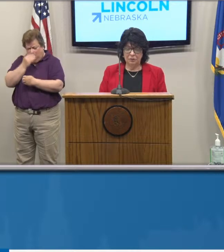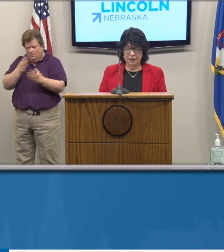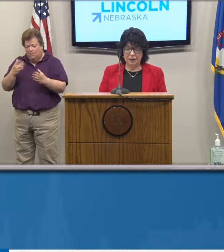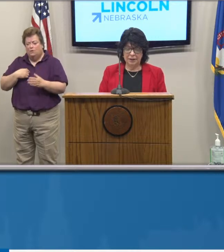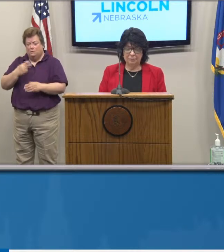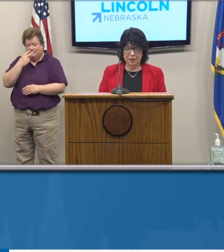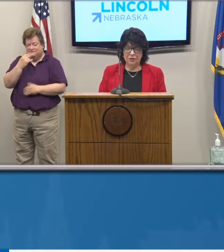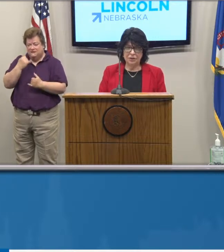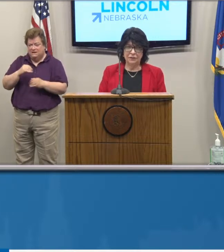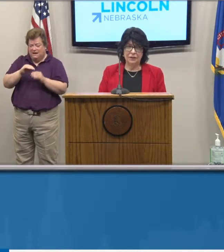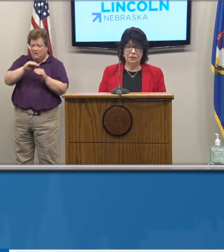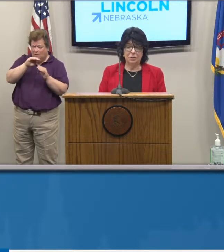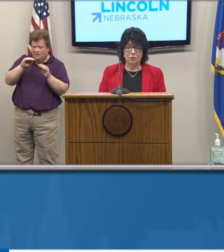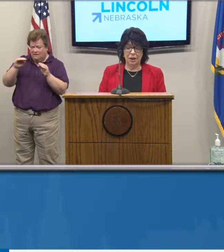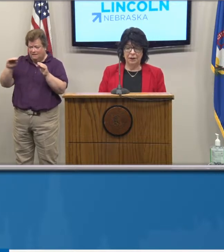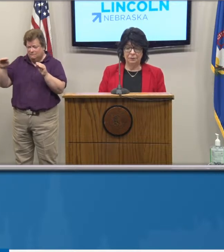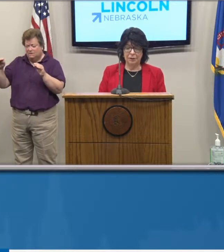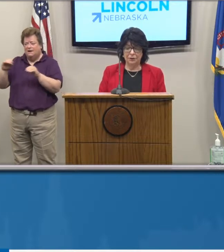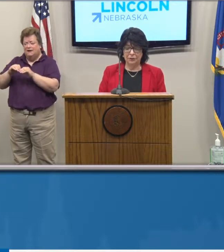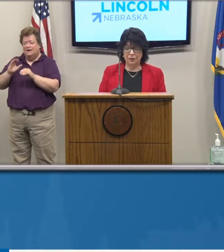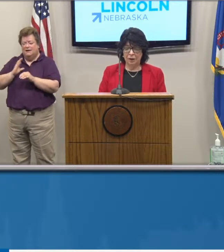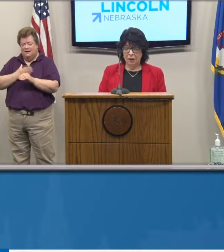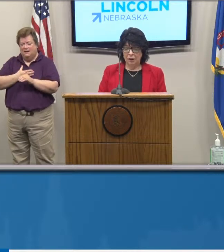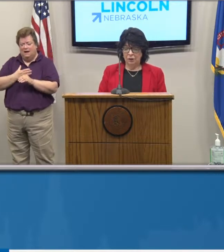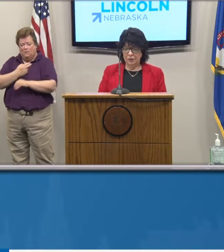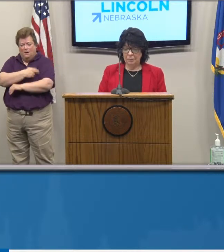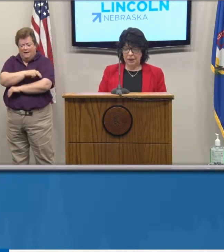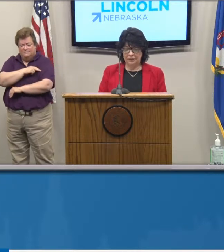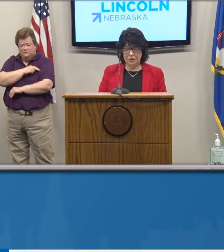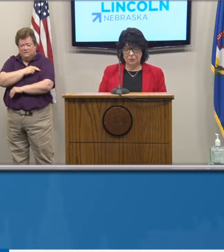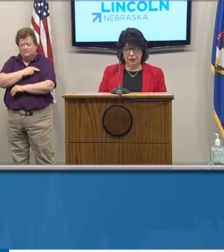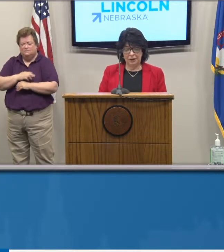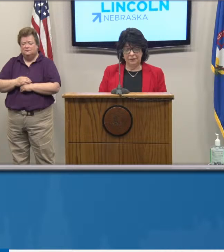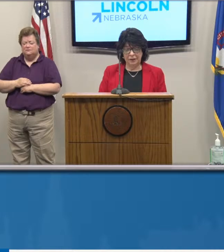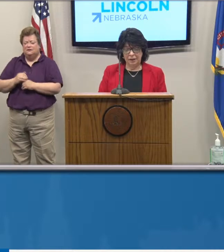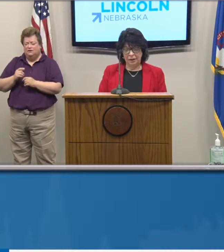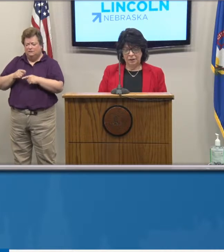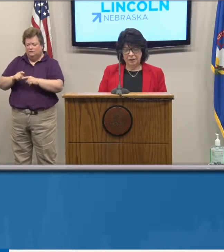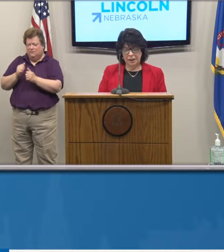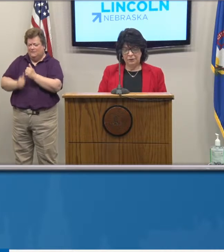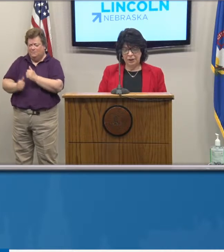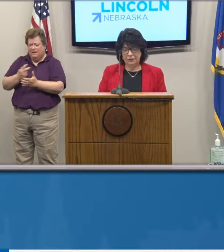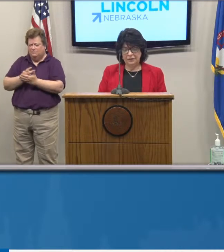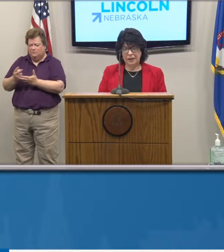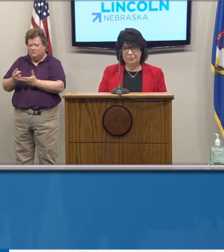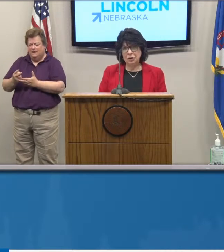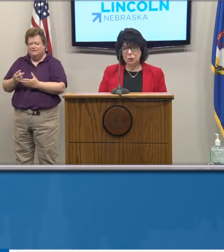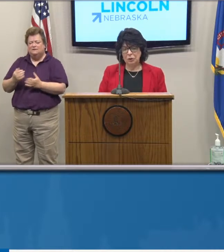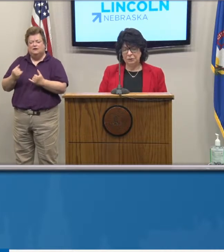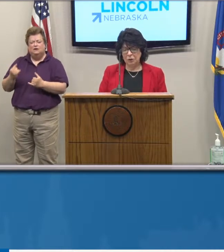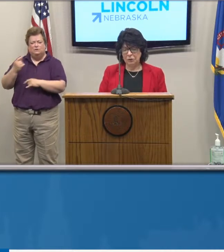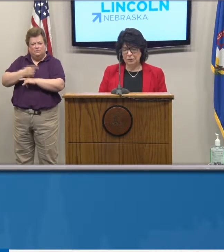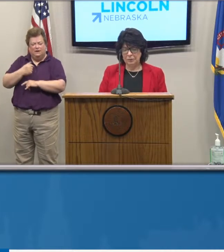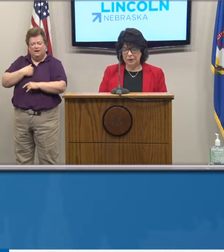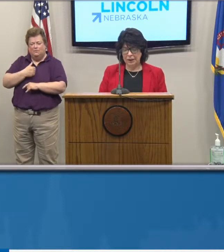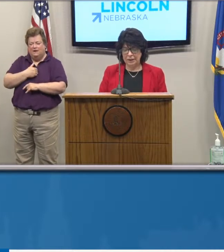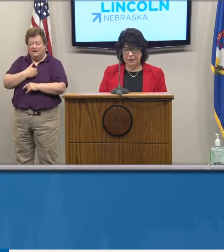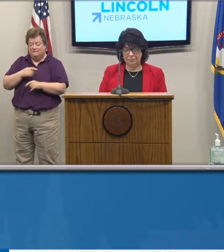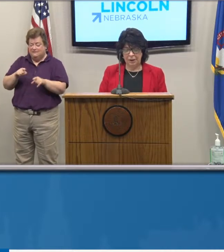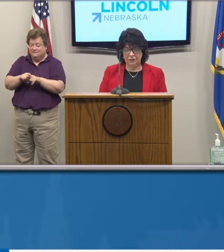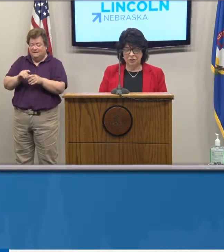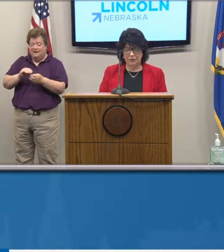13.5% today, and the national rate is down from 14.3% to 13.1%. As we reported